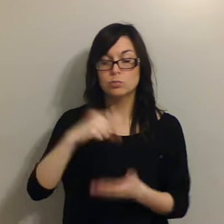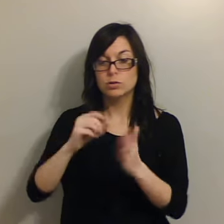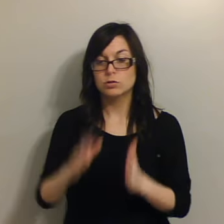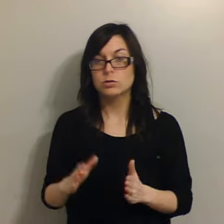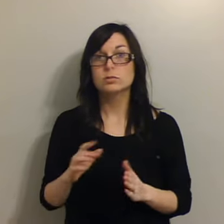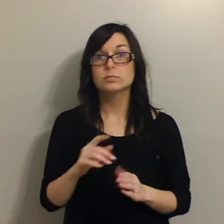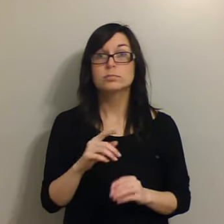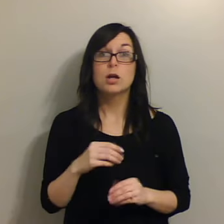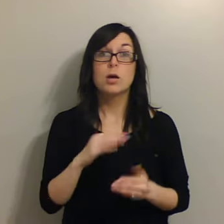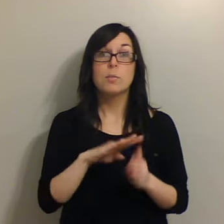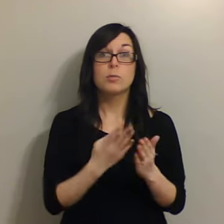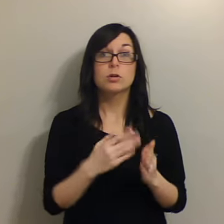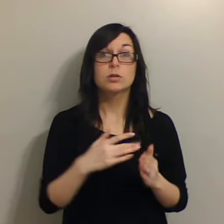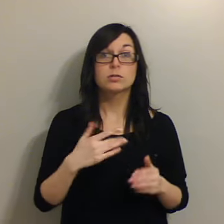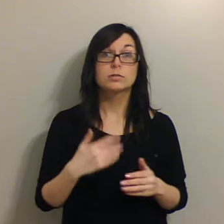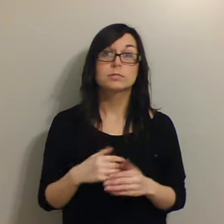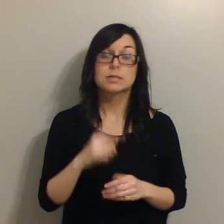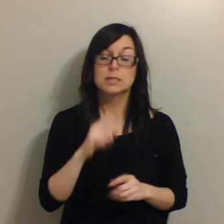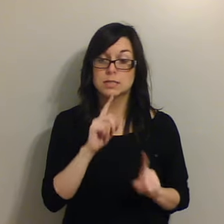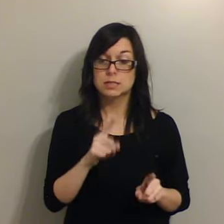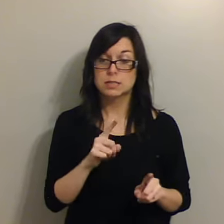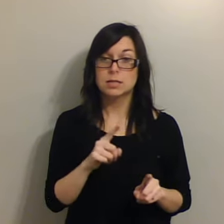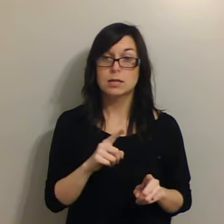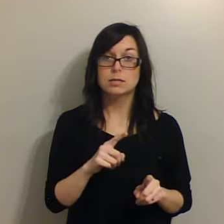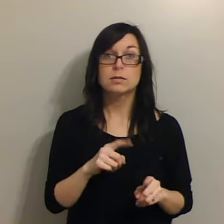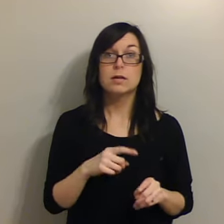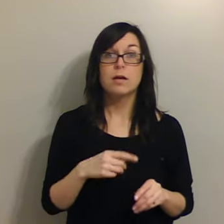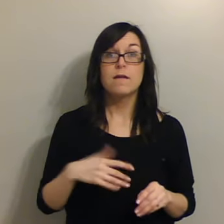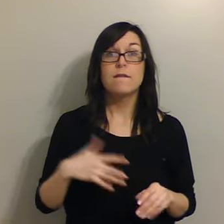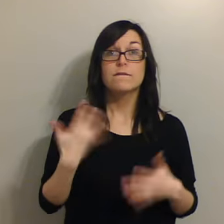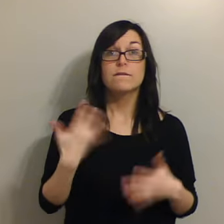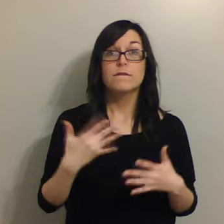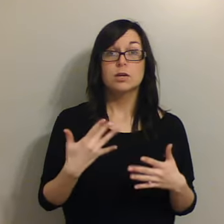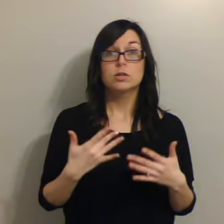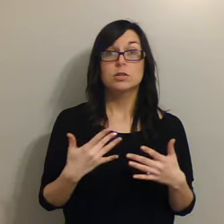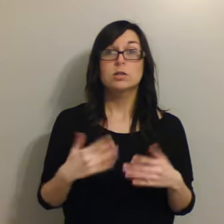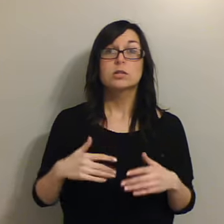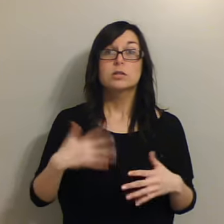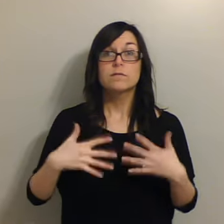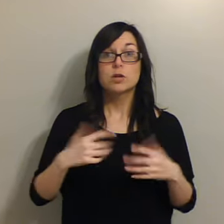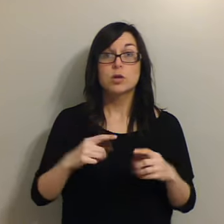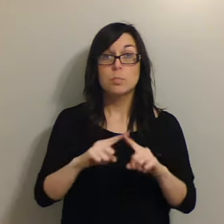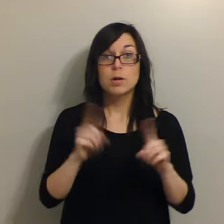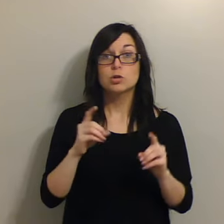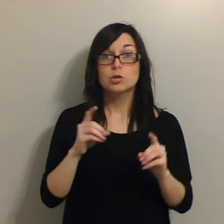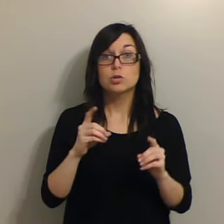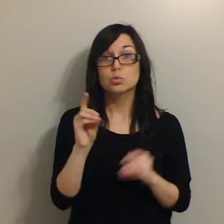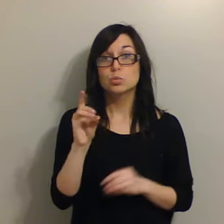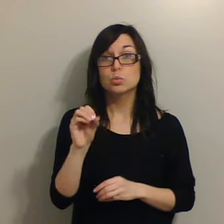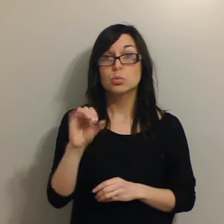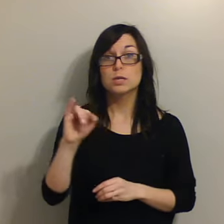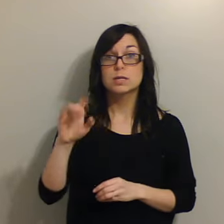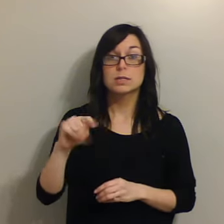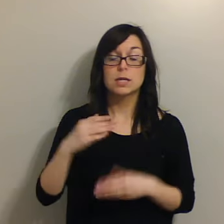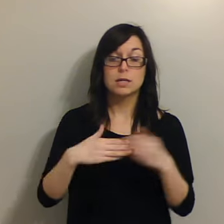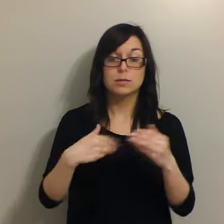learn to expect bigger and better things from ourselves. Expectation is another very powerful